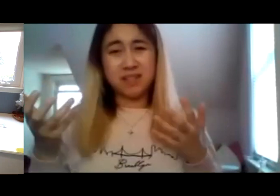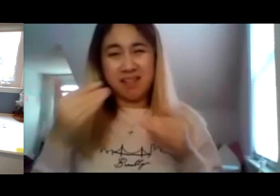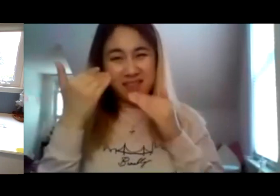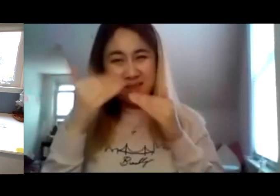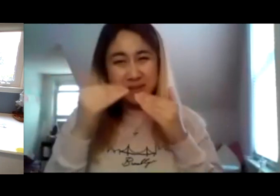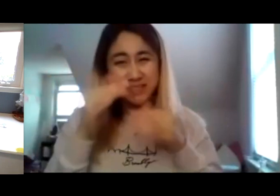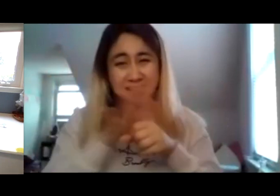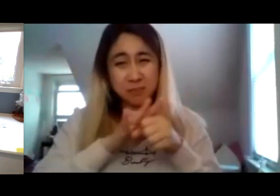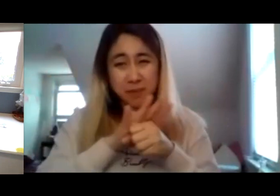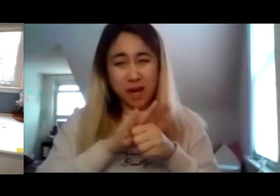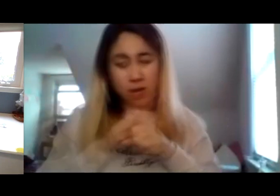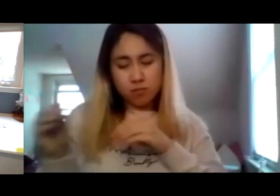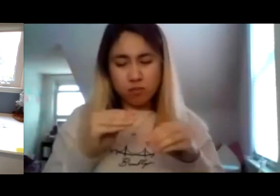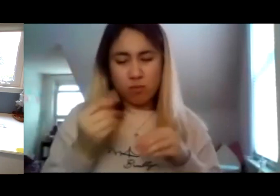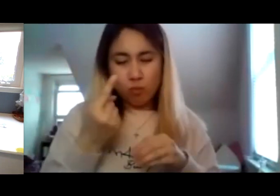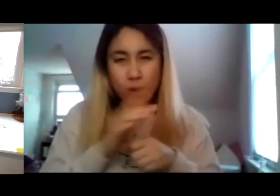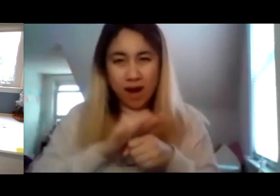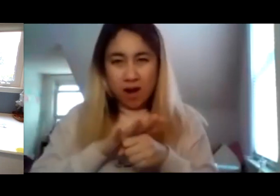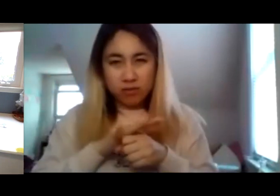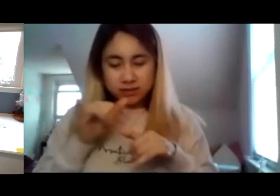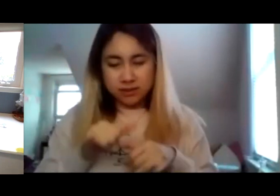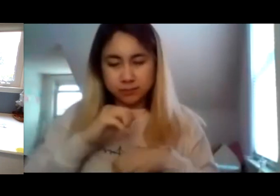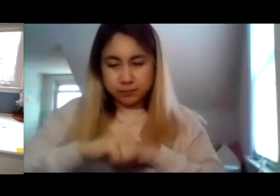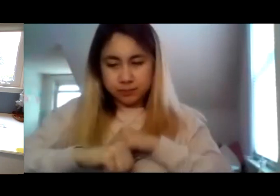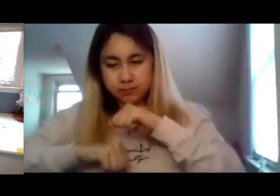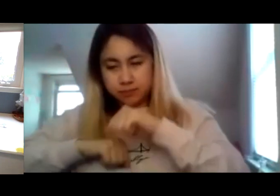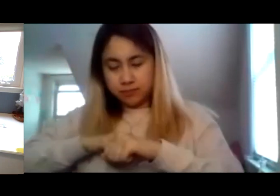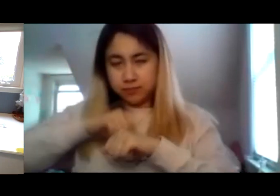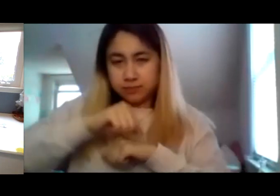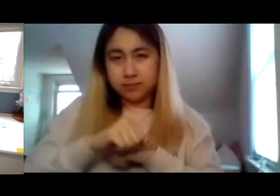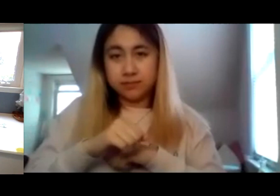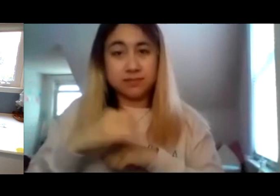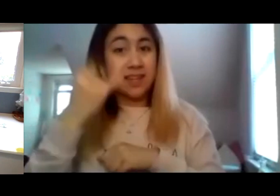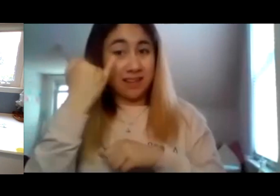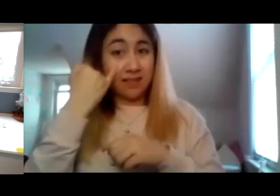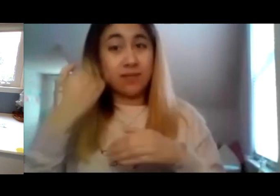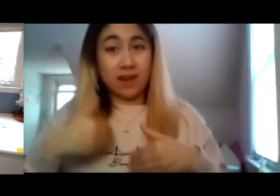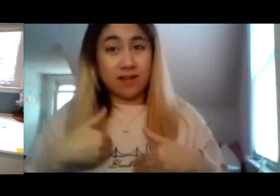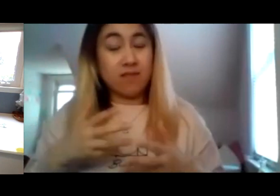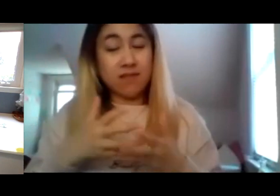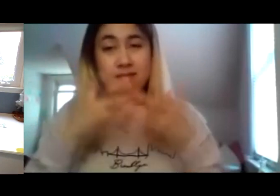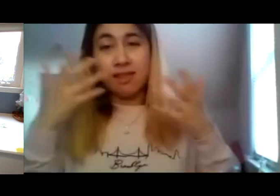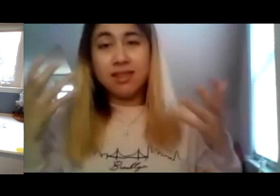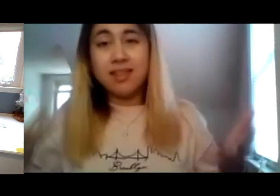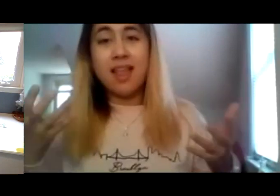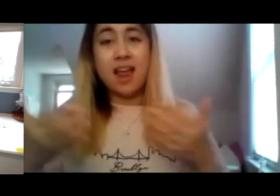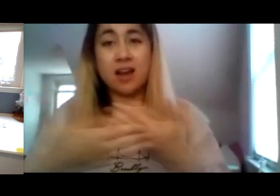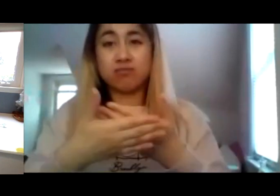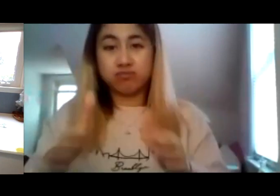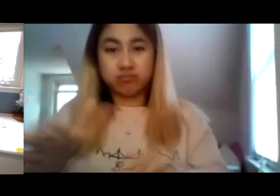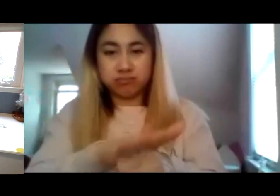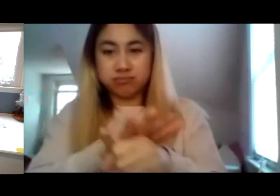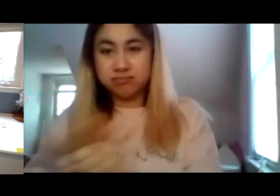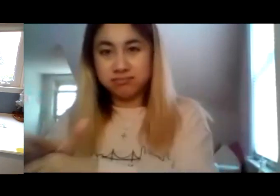If you have space, you can alligator crawl all the way around your room.